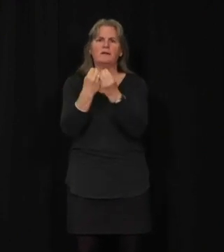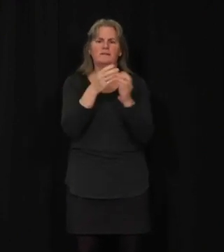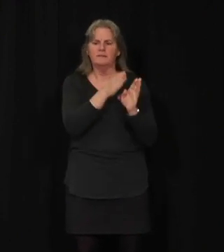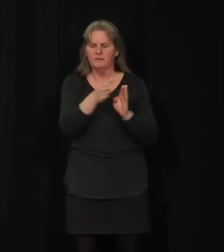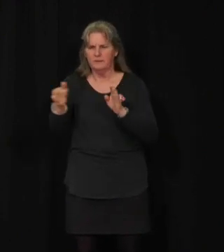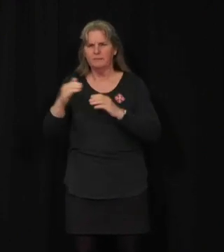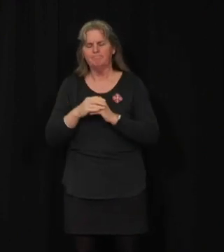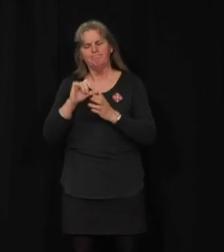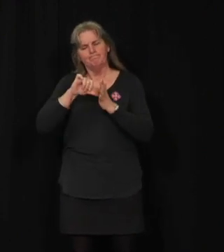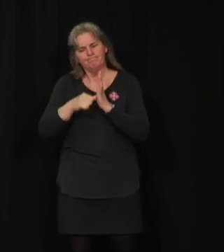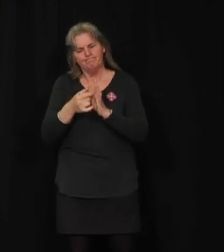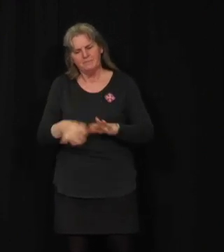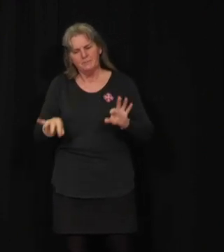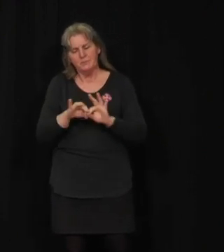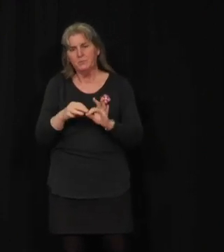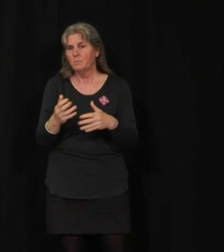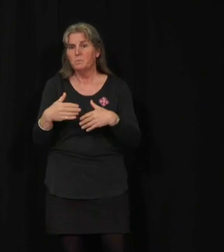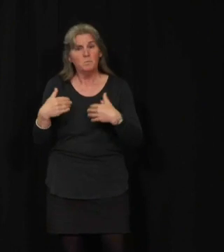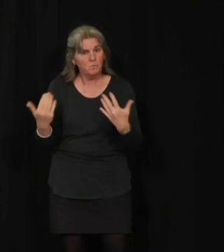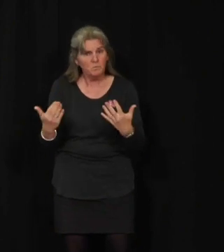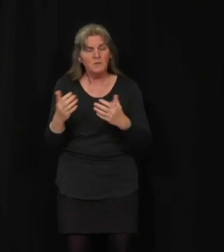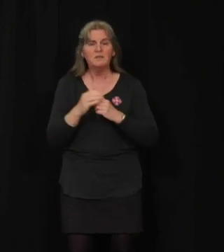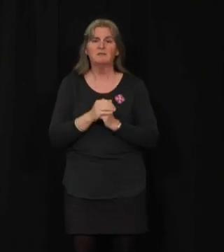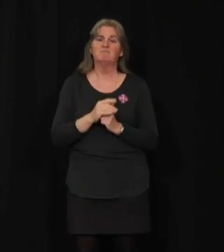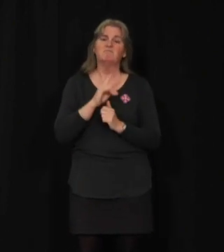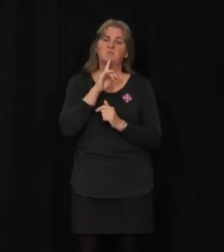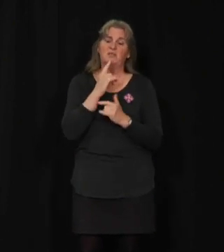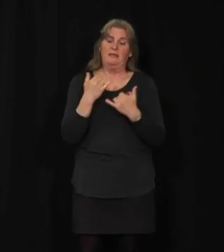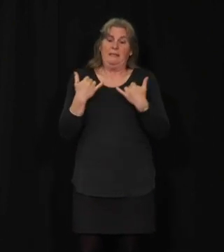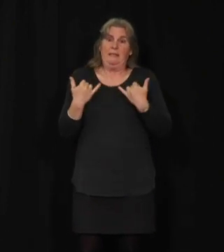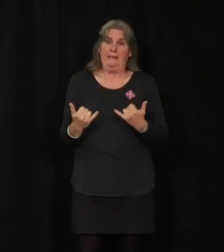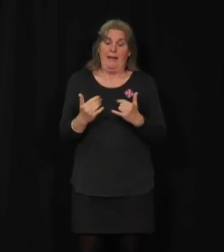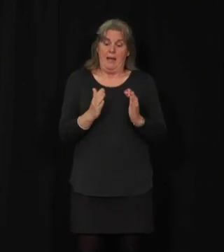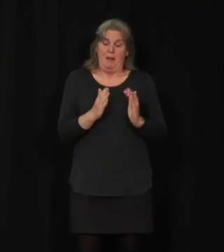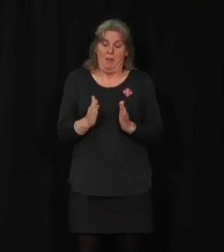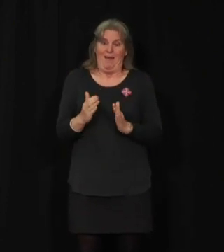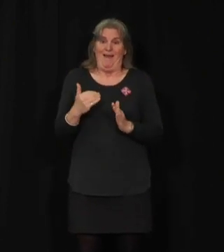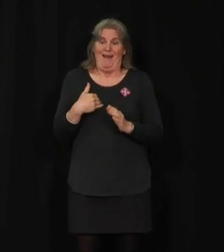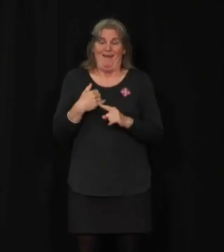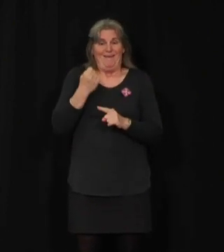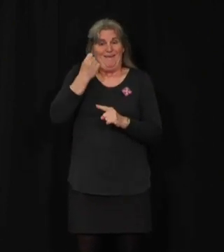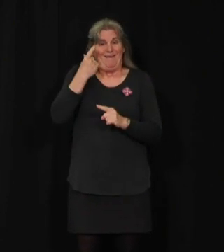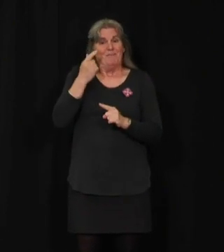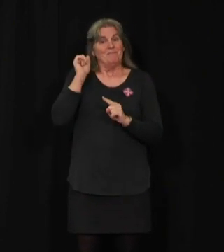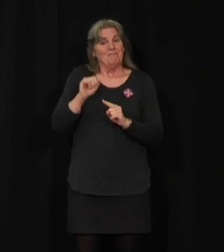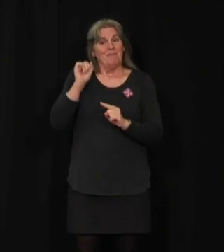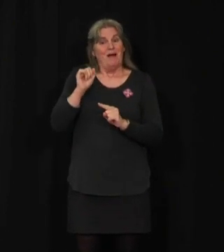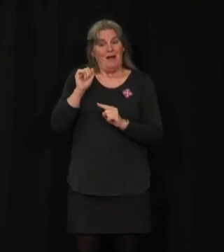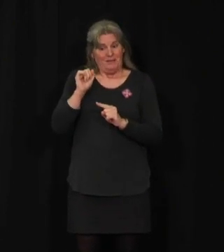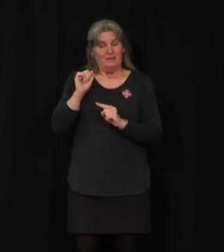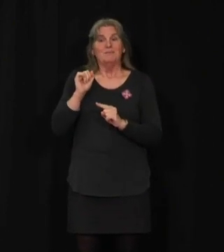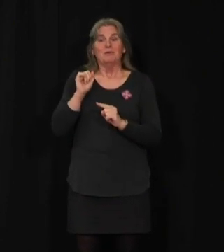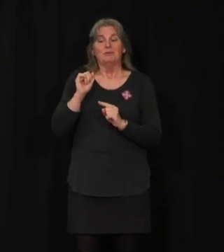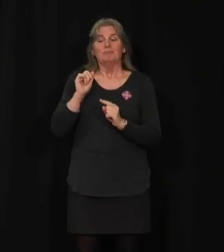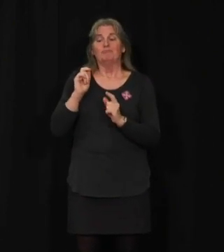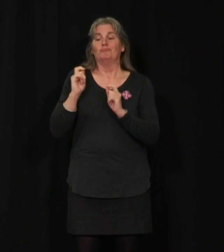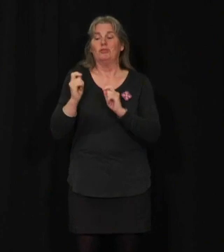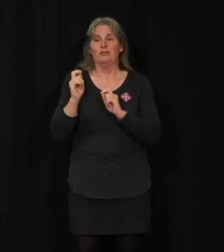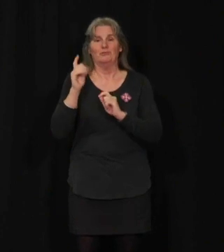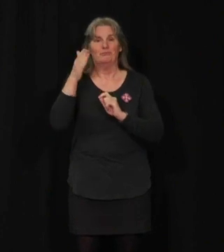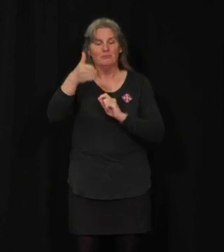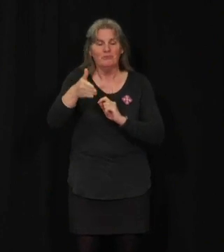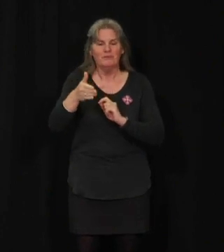will stress again that this is the reality today, but we must be prepared for the possibility that this could change. We